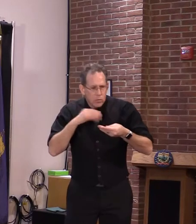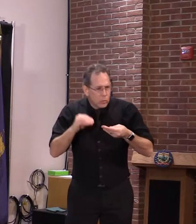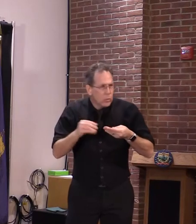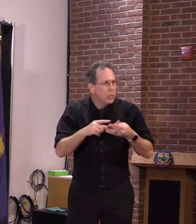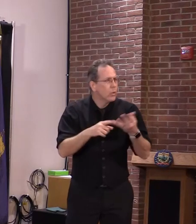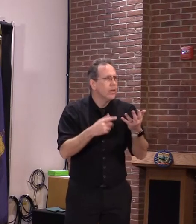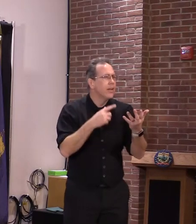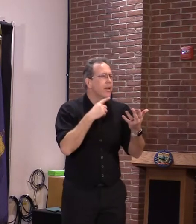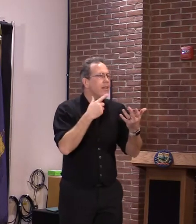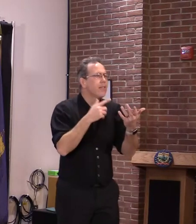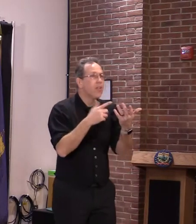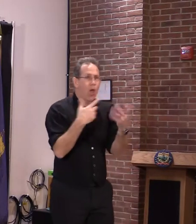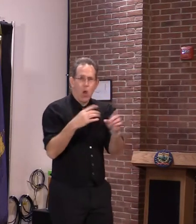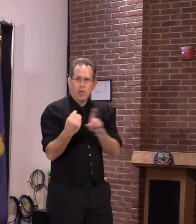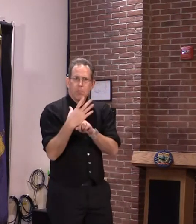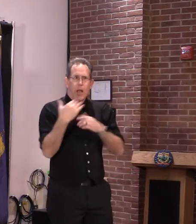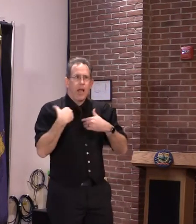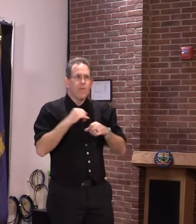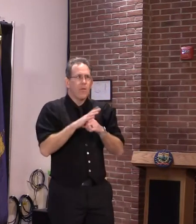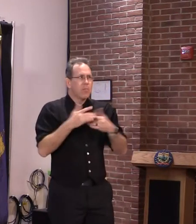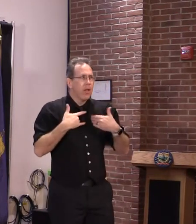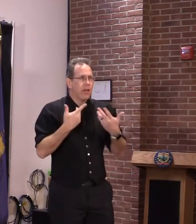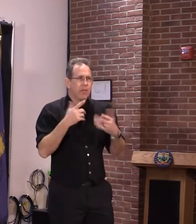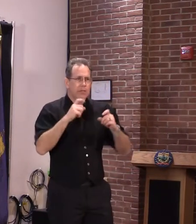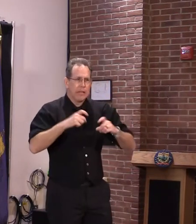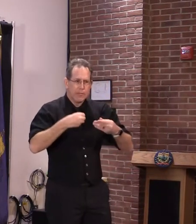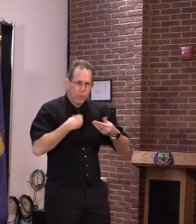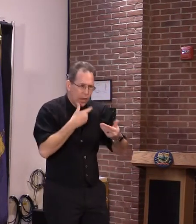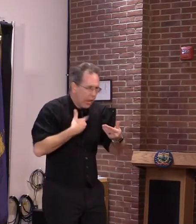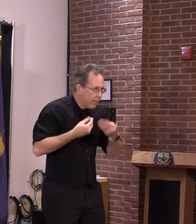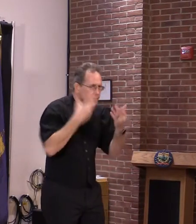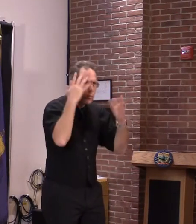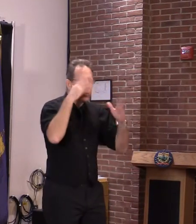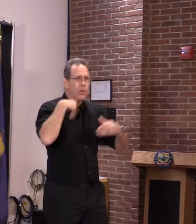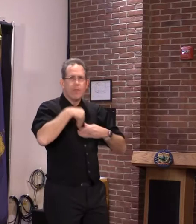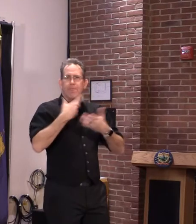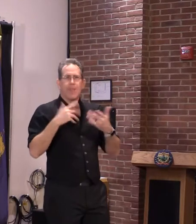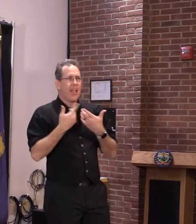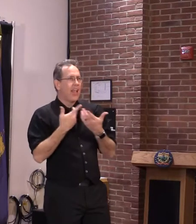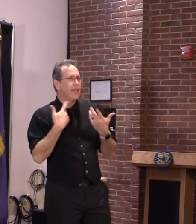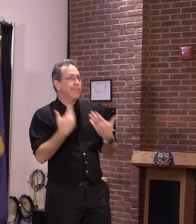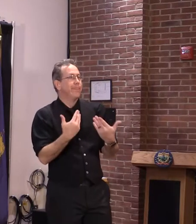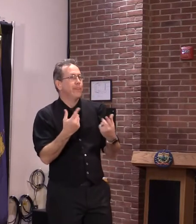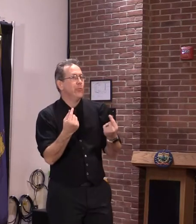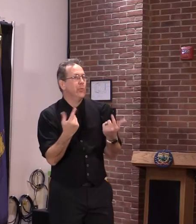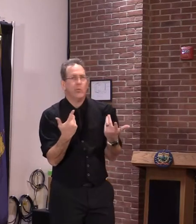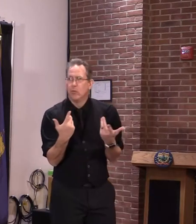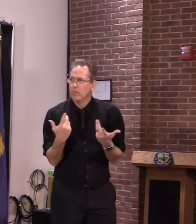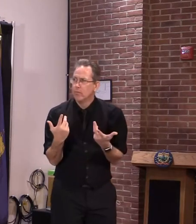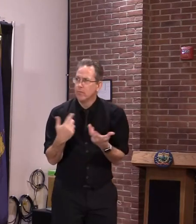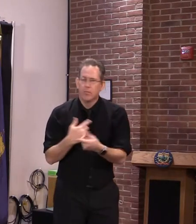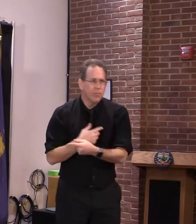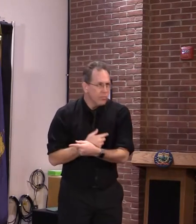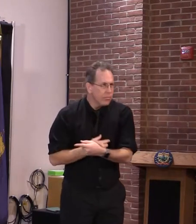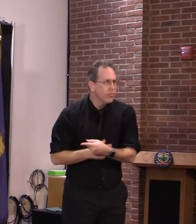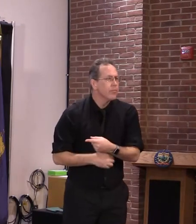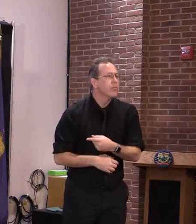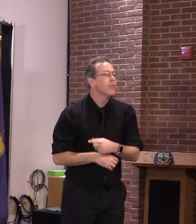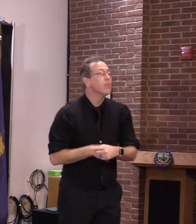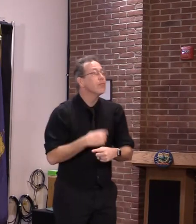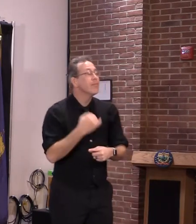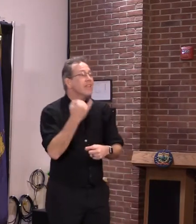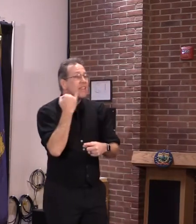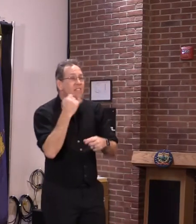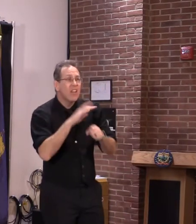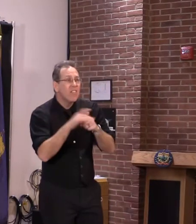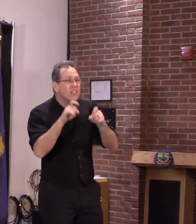I think if there's no supply, a call to us would help because we can direct supply there. If